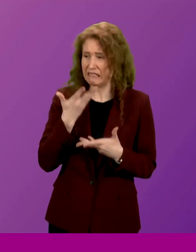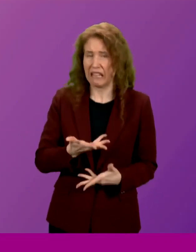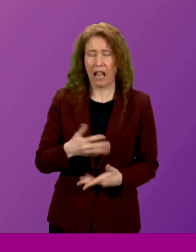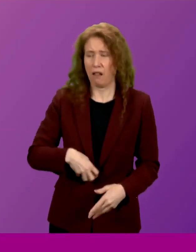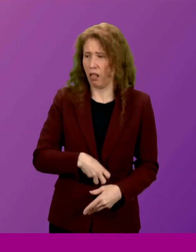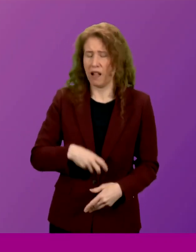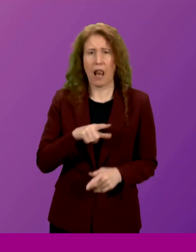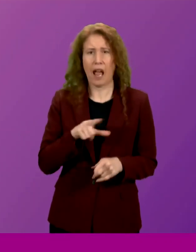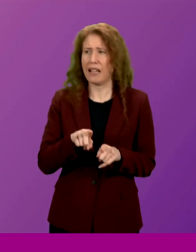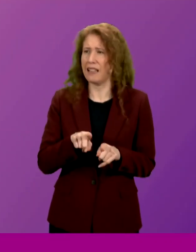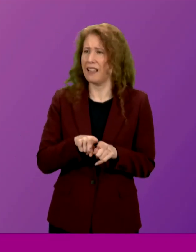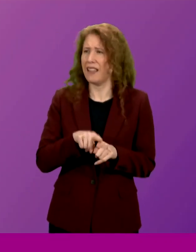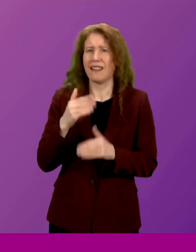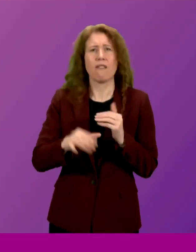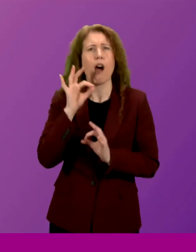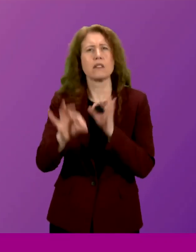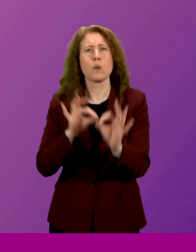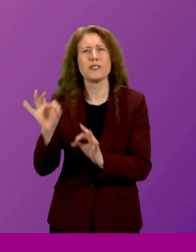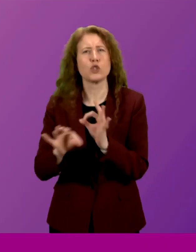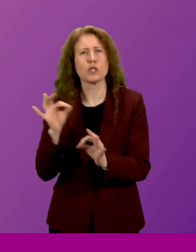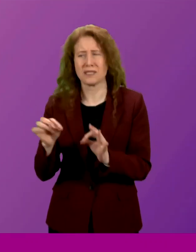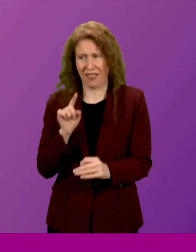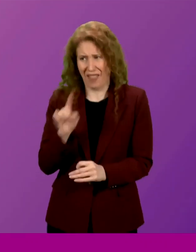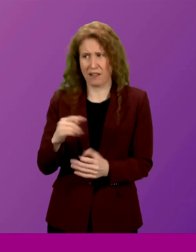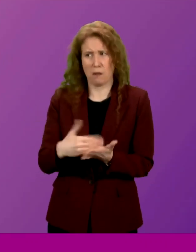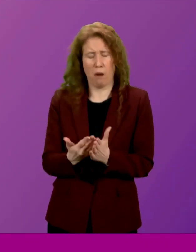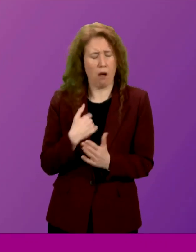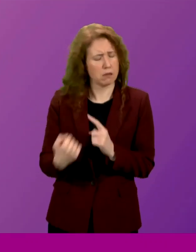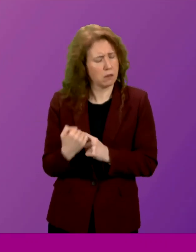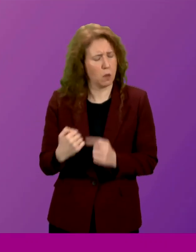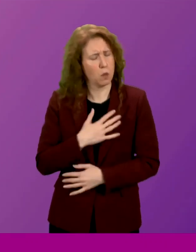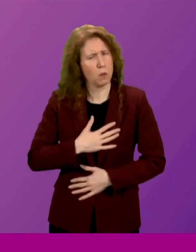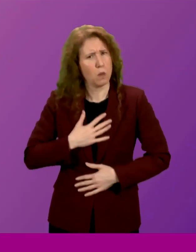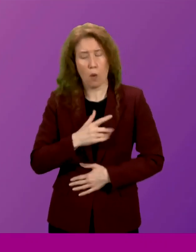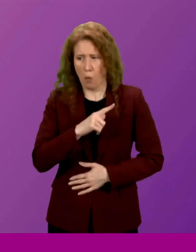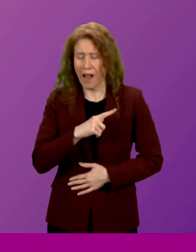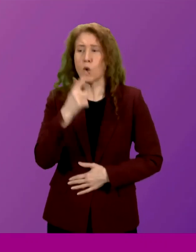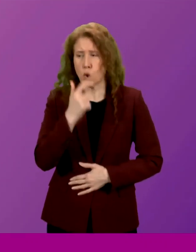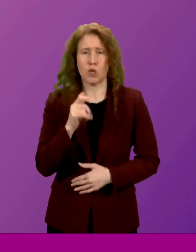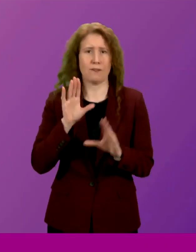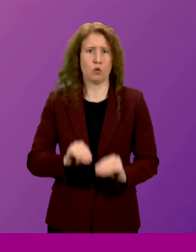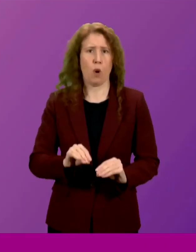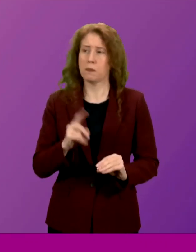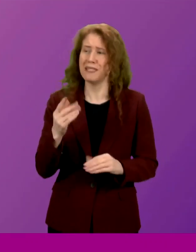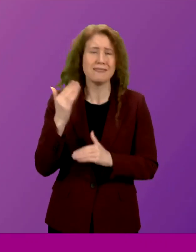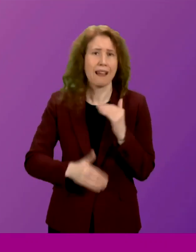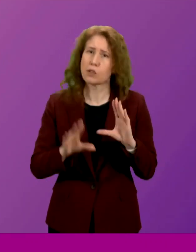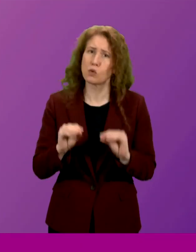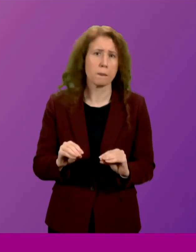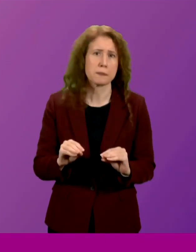even bother to ask any questions." And that's the bit that gets me the most, because it could have been stopped and it never